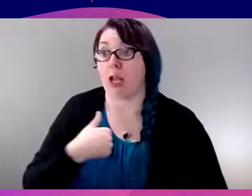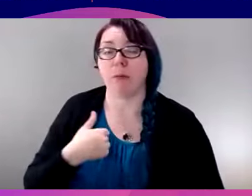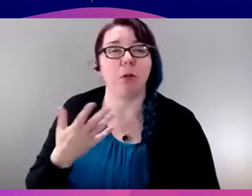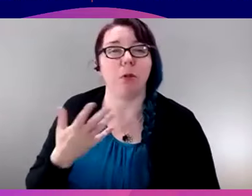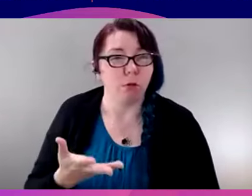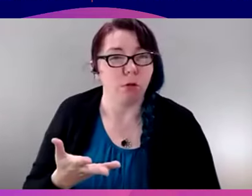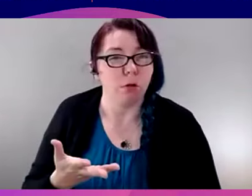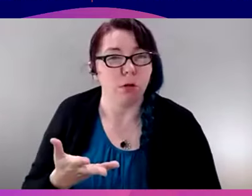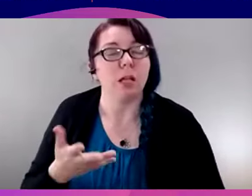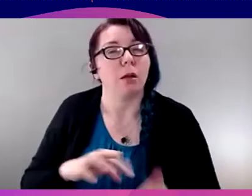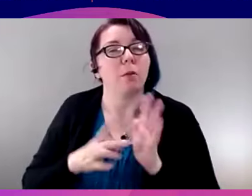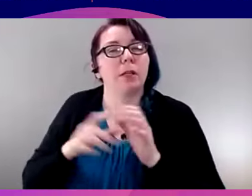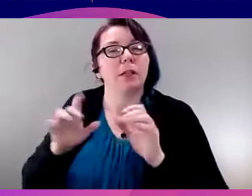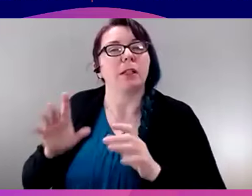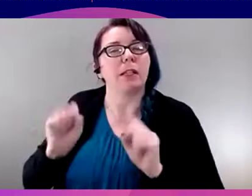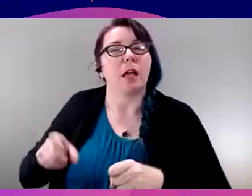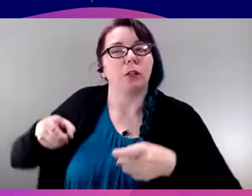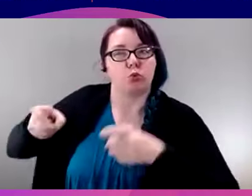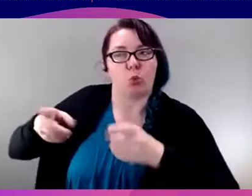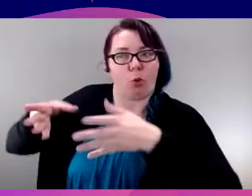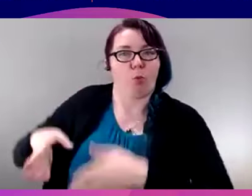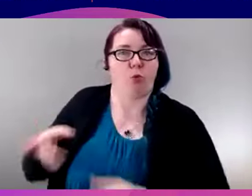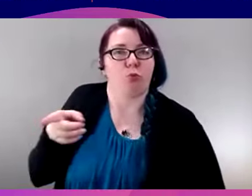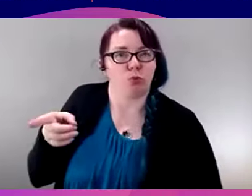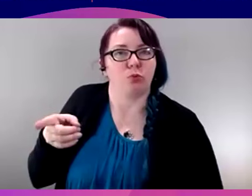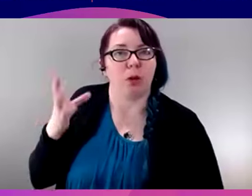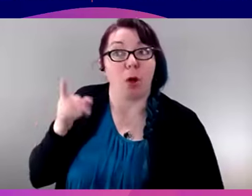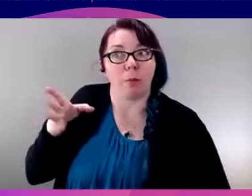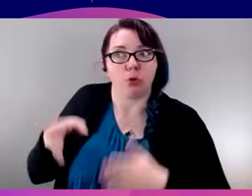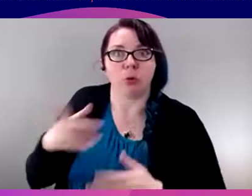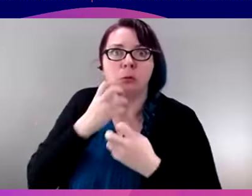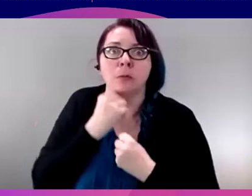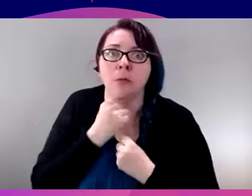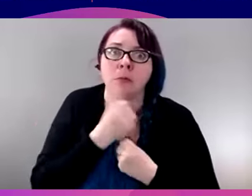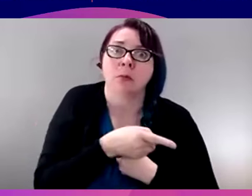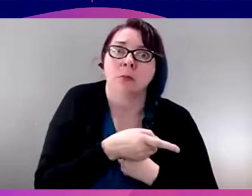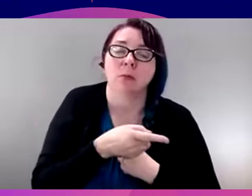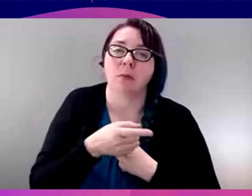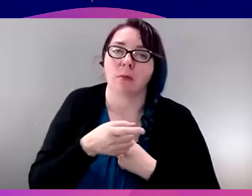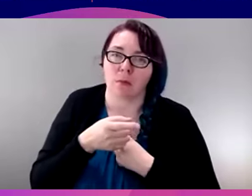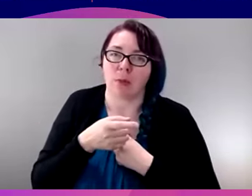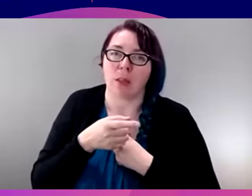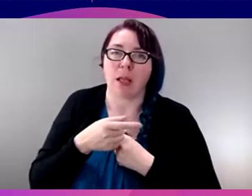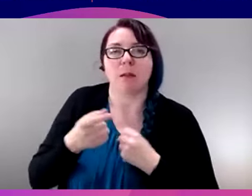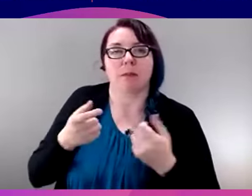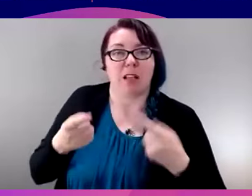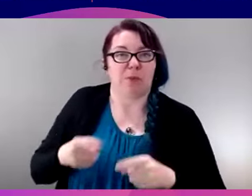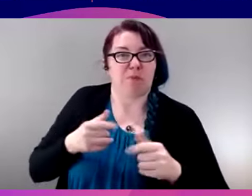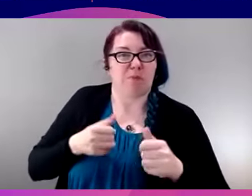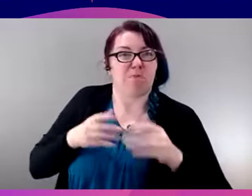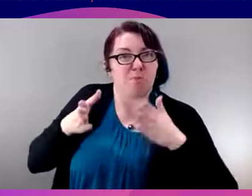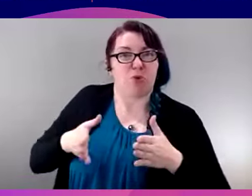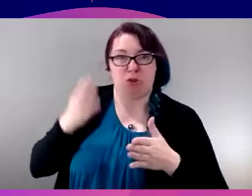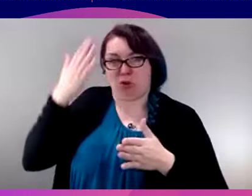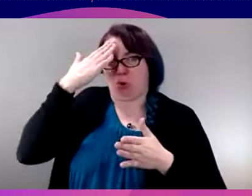of controlling the survivor. That could also be related to the survivor's bond with the animal, as the aggressor may see that as a way of